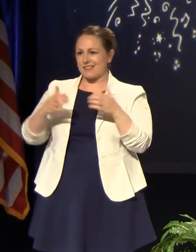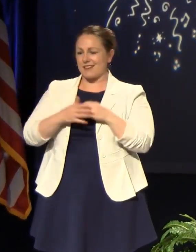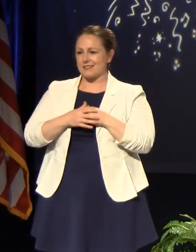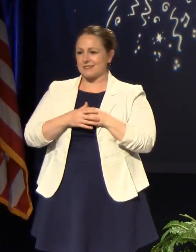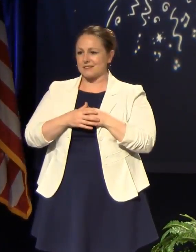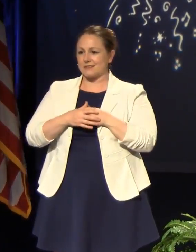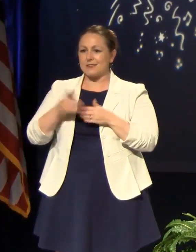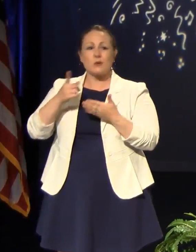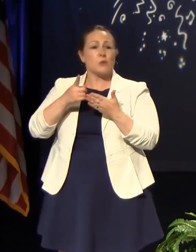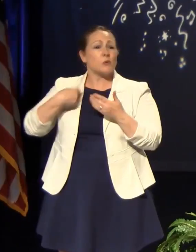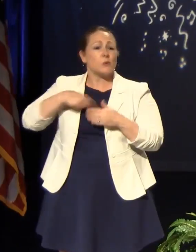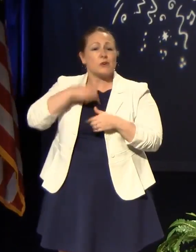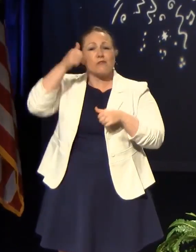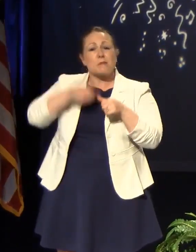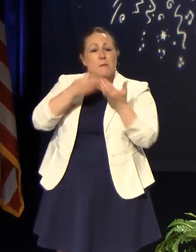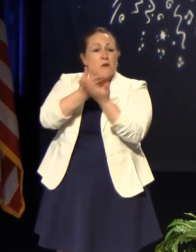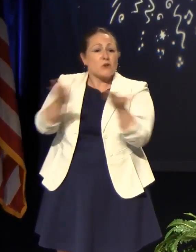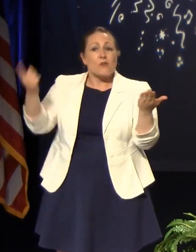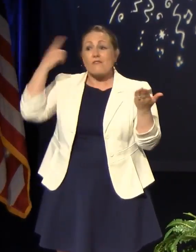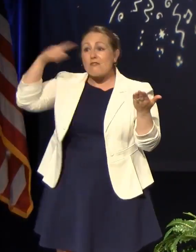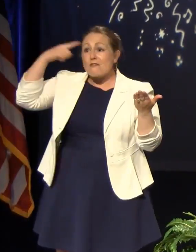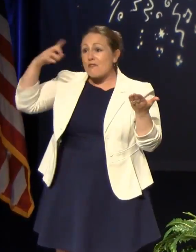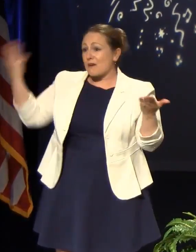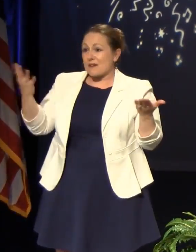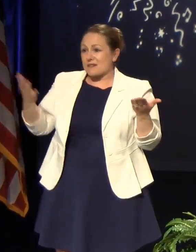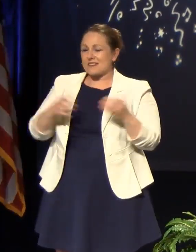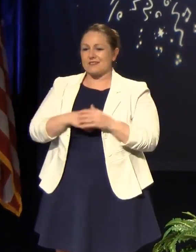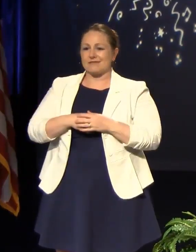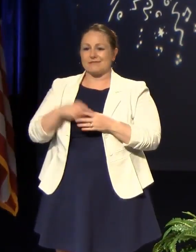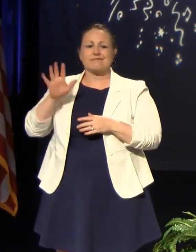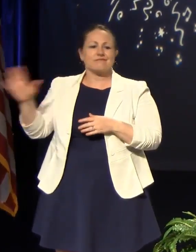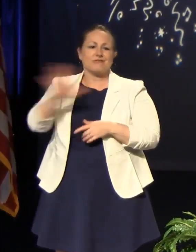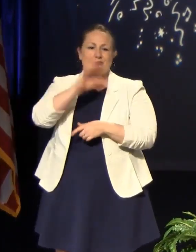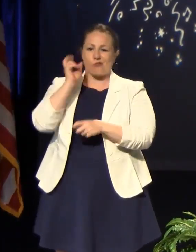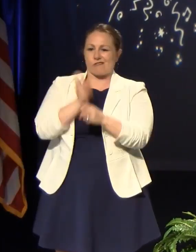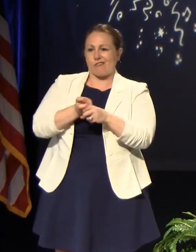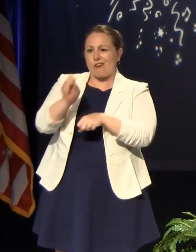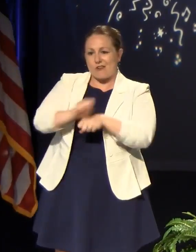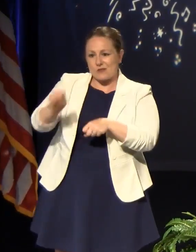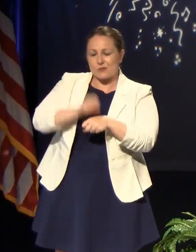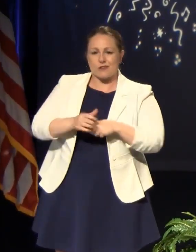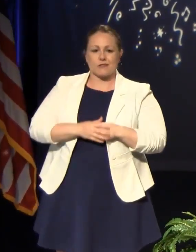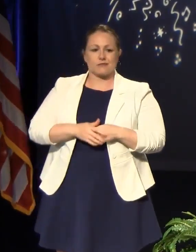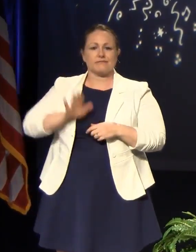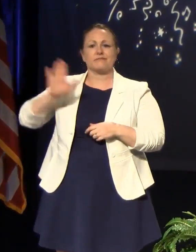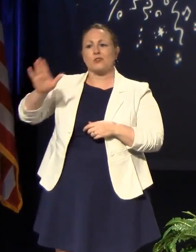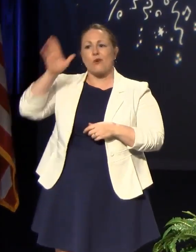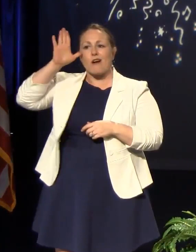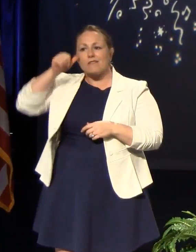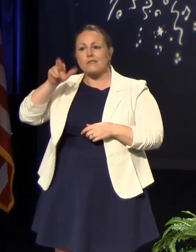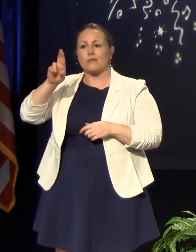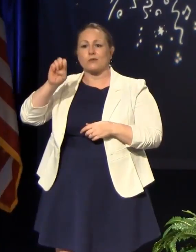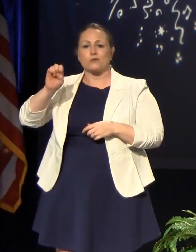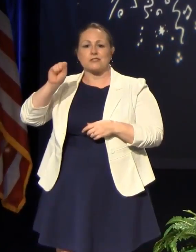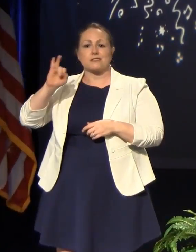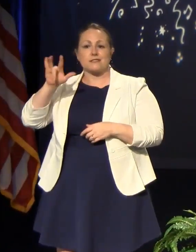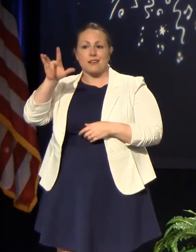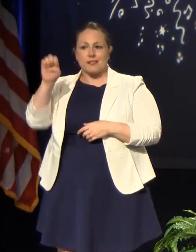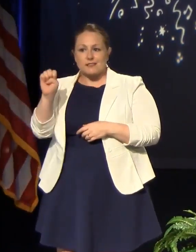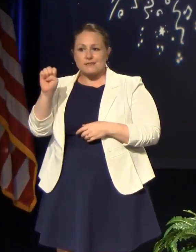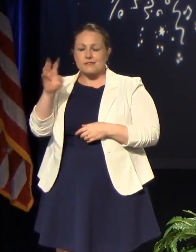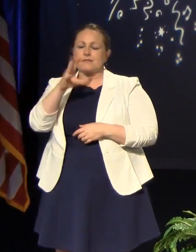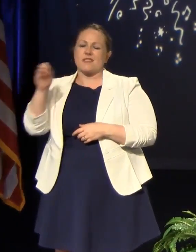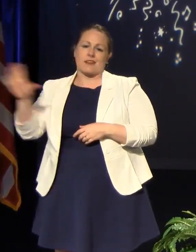for? Easy. They will be remembered for their hard work, resilience, and commitment,